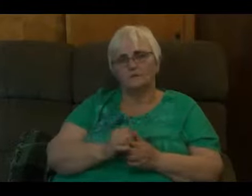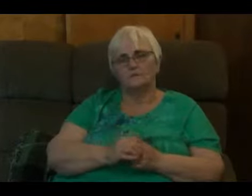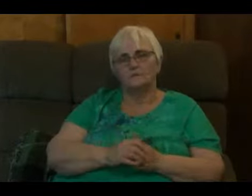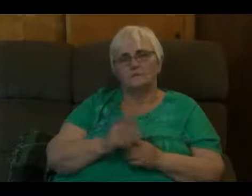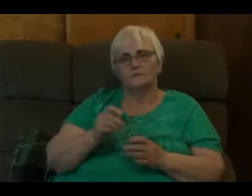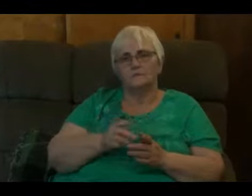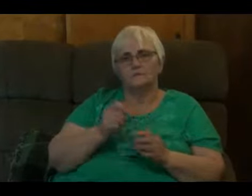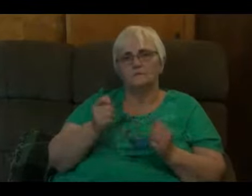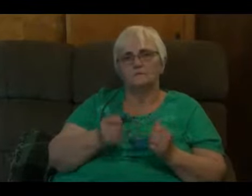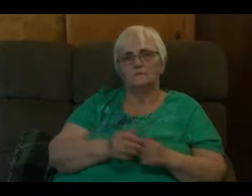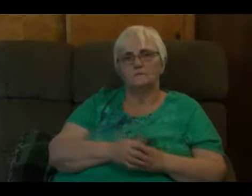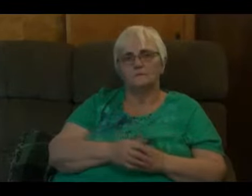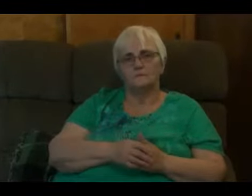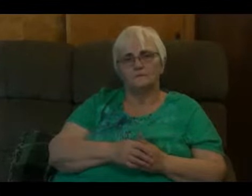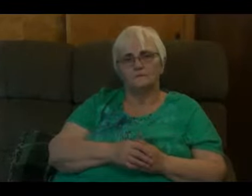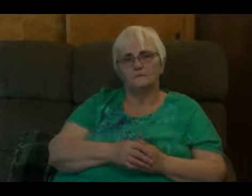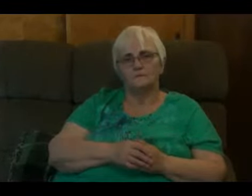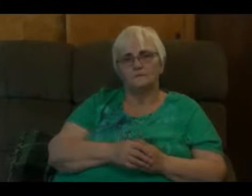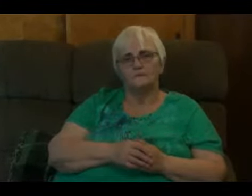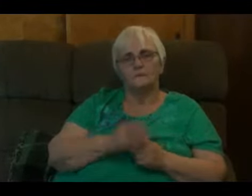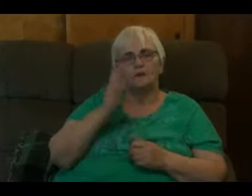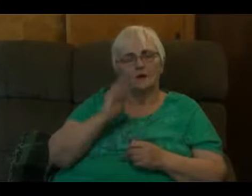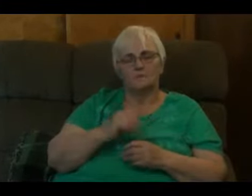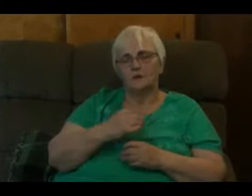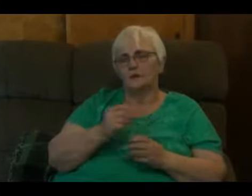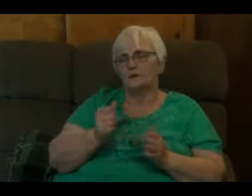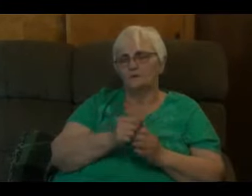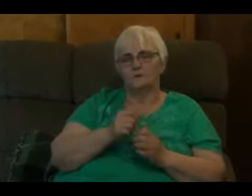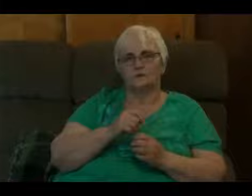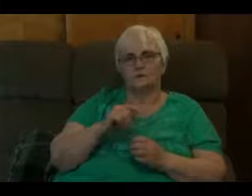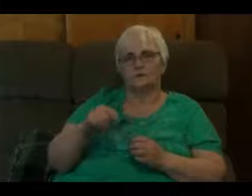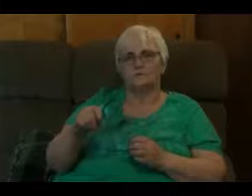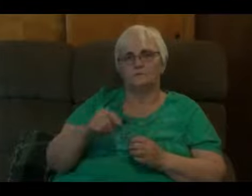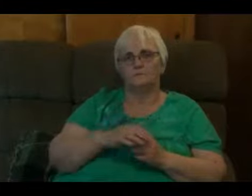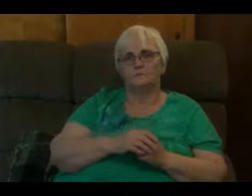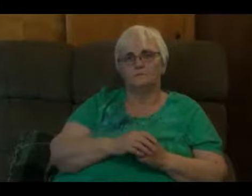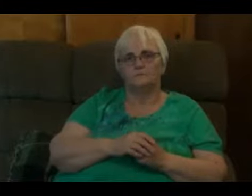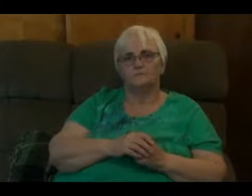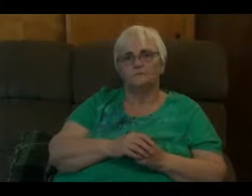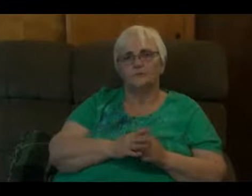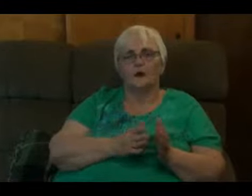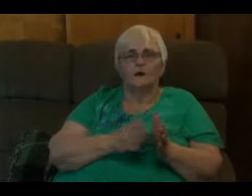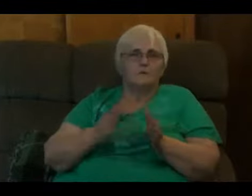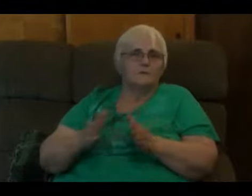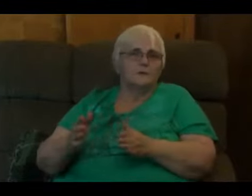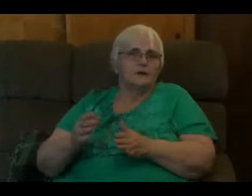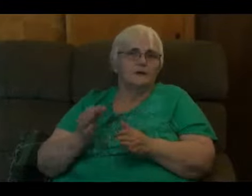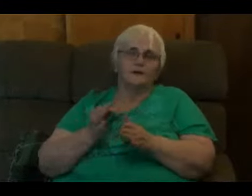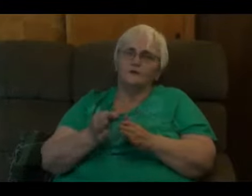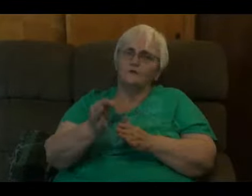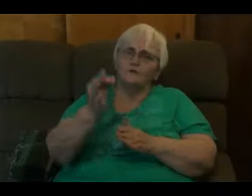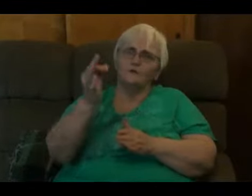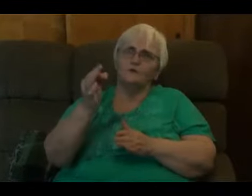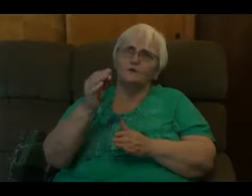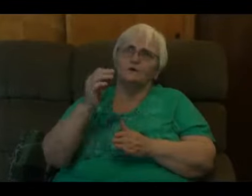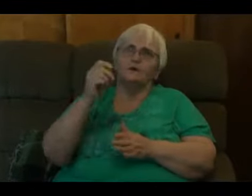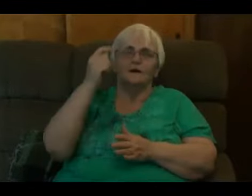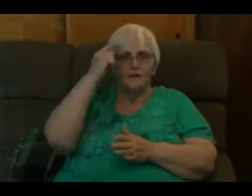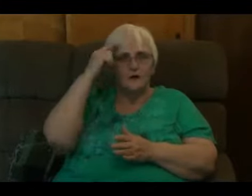Hallelujah. God made us with a plan and a future in mind. We'll look